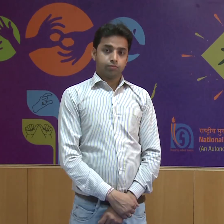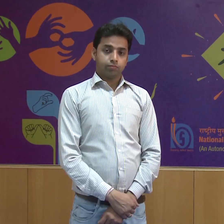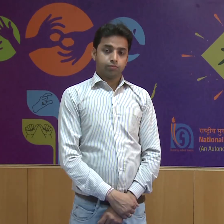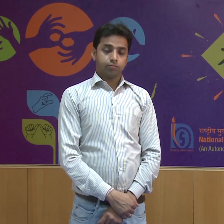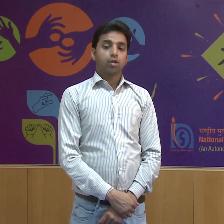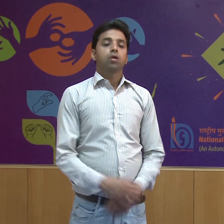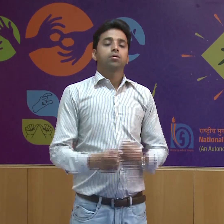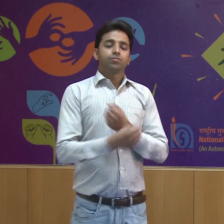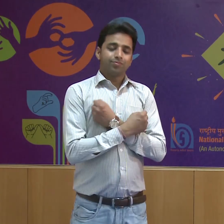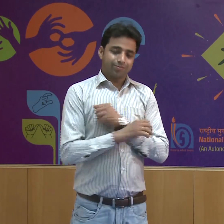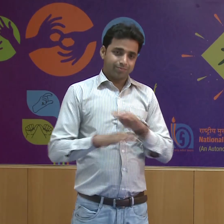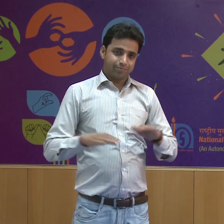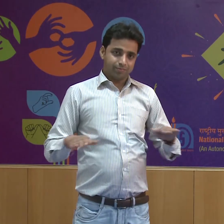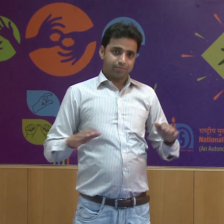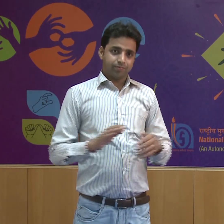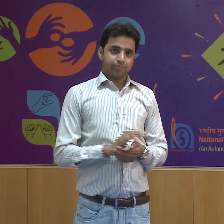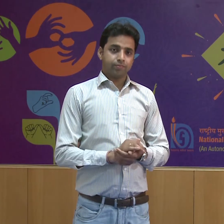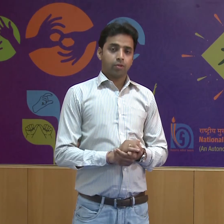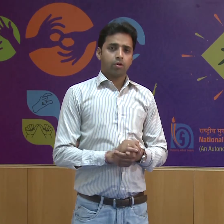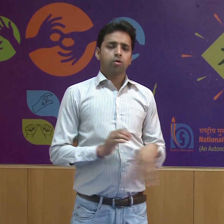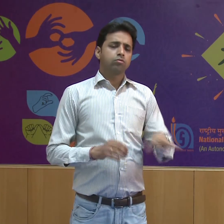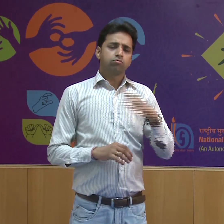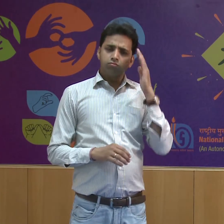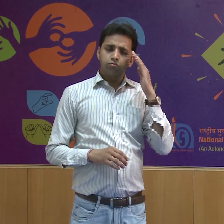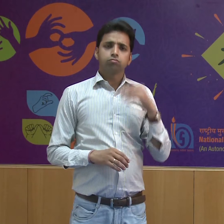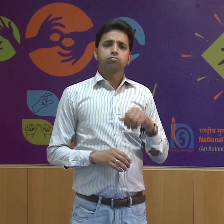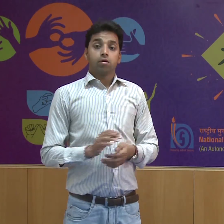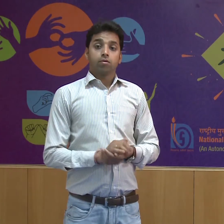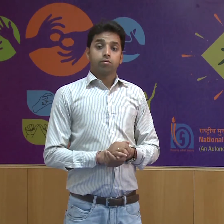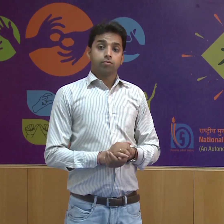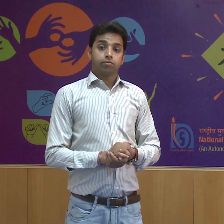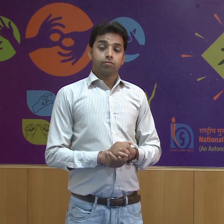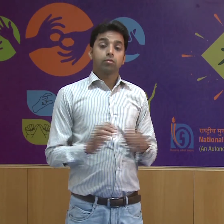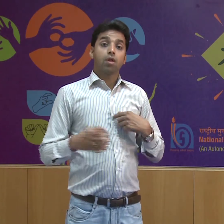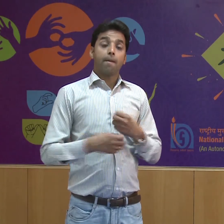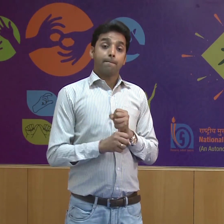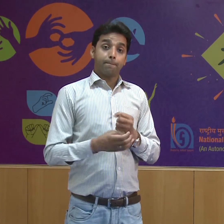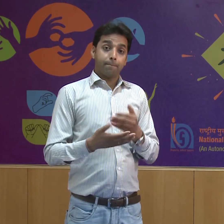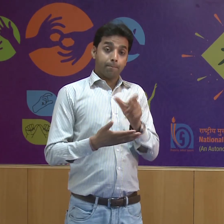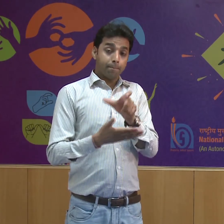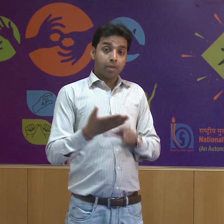Dear learners, we should remember that the makers of our